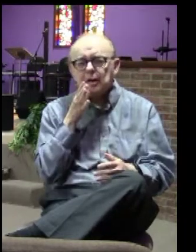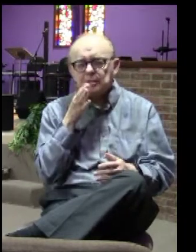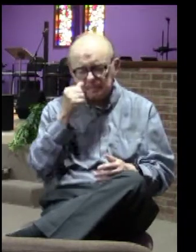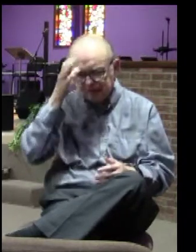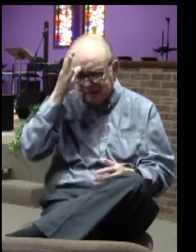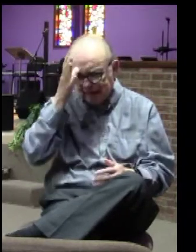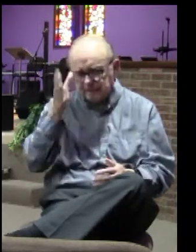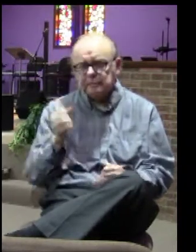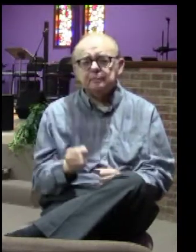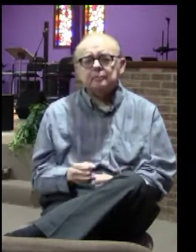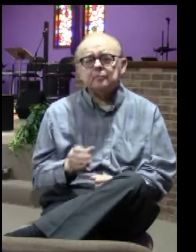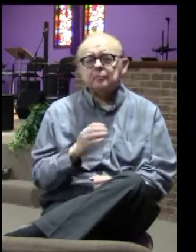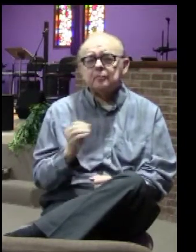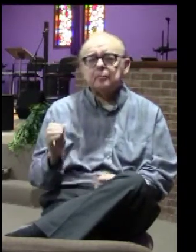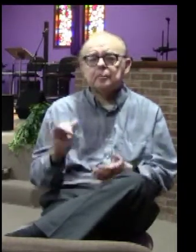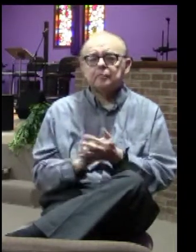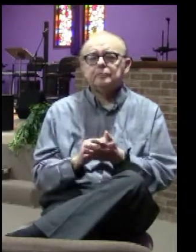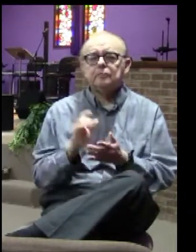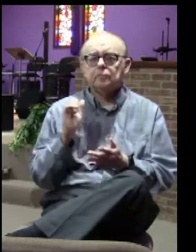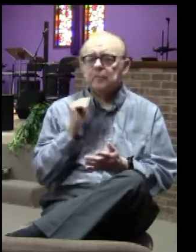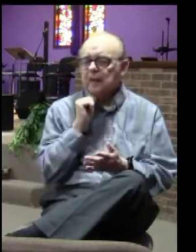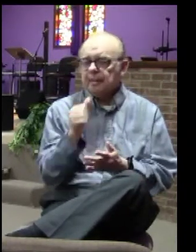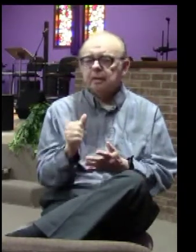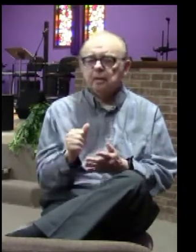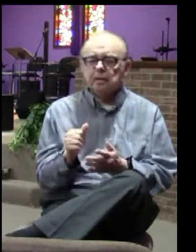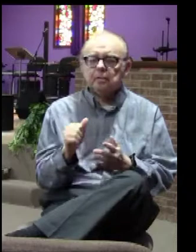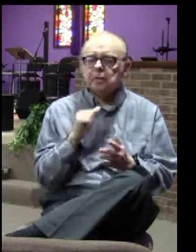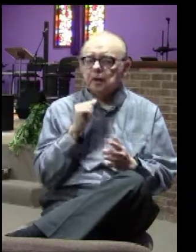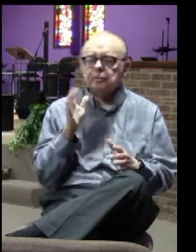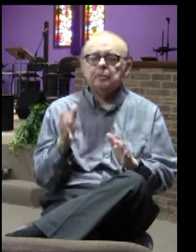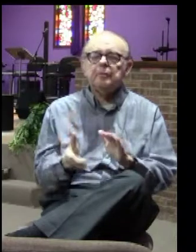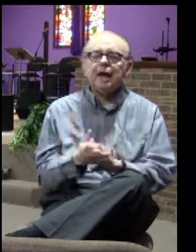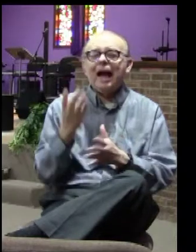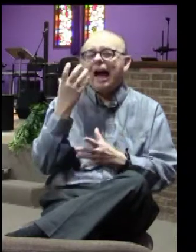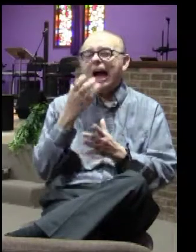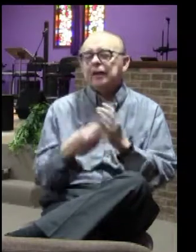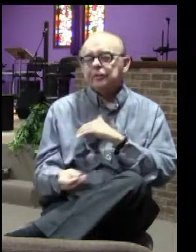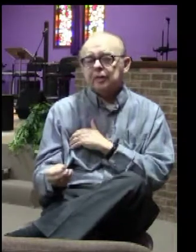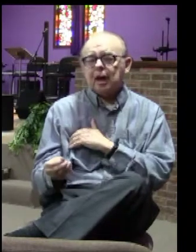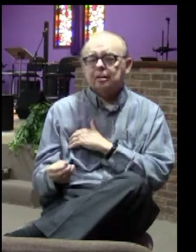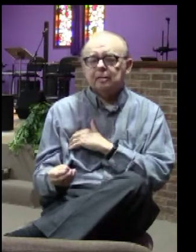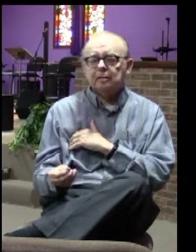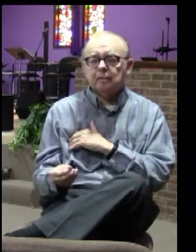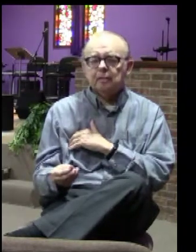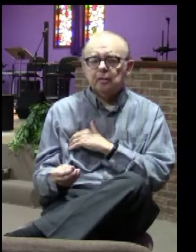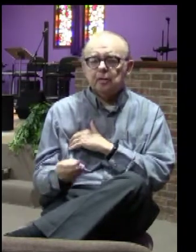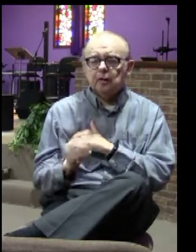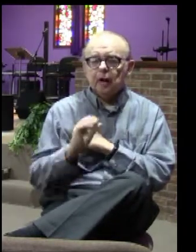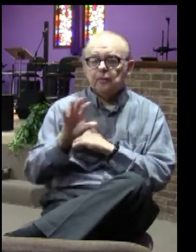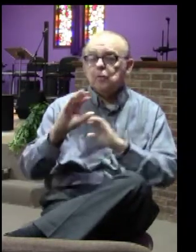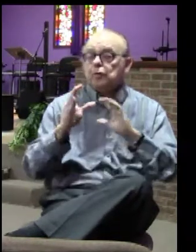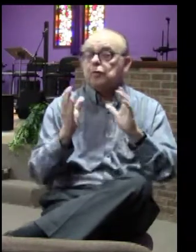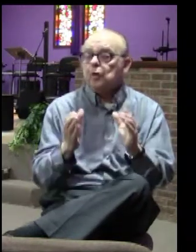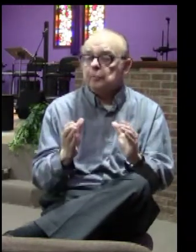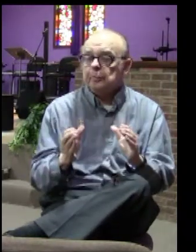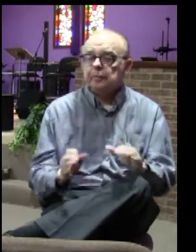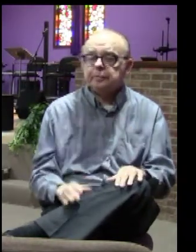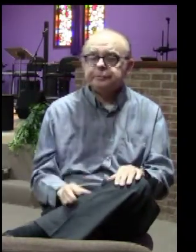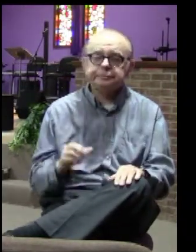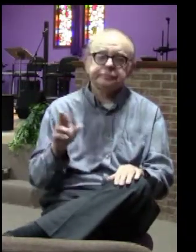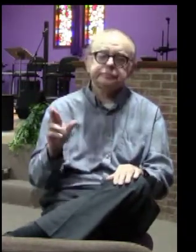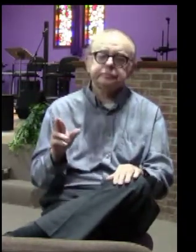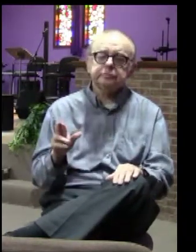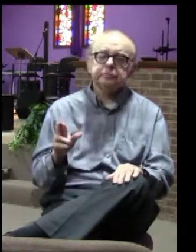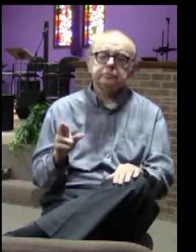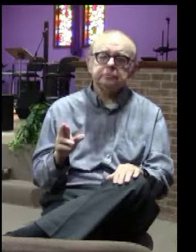his dad, that you were not supposed to marry outside of your group